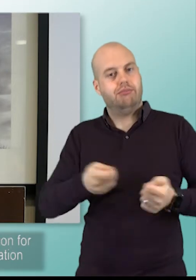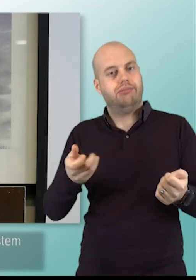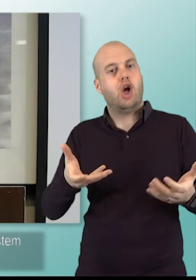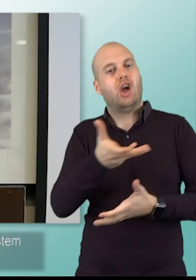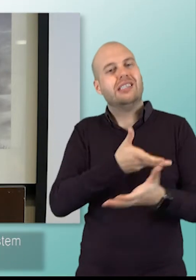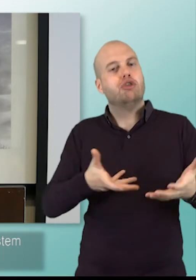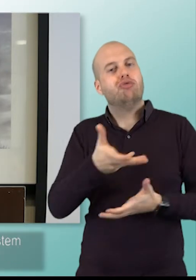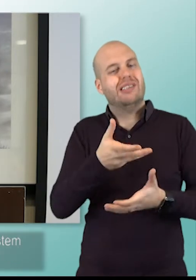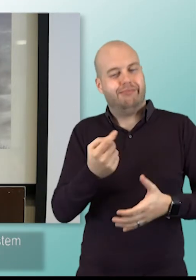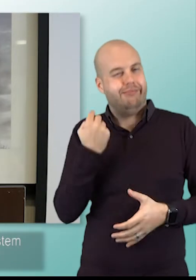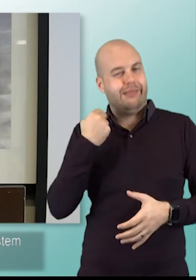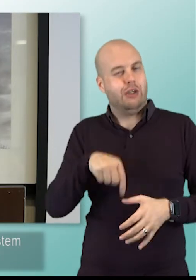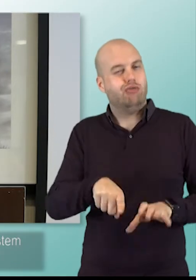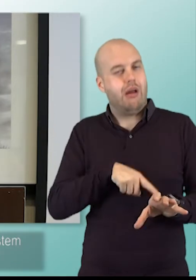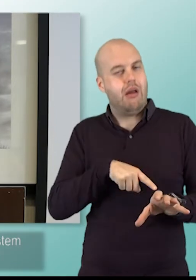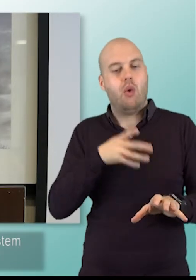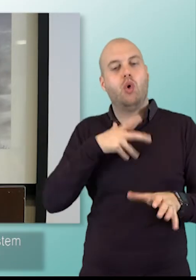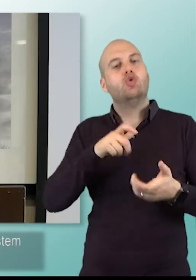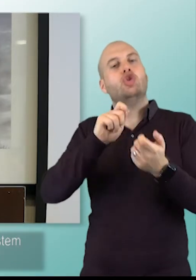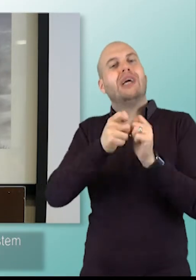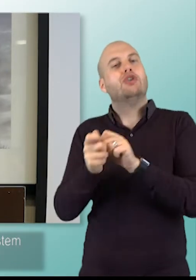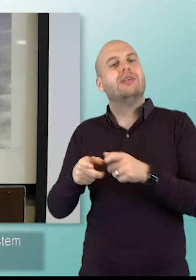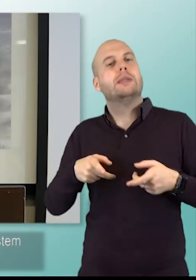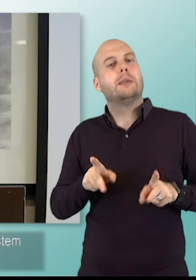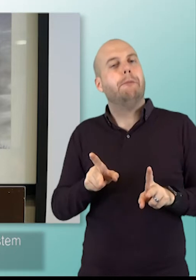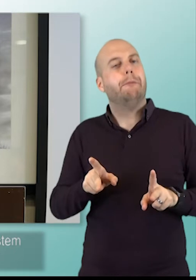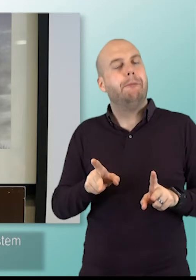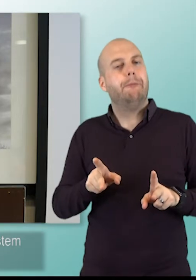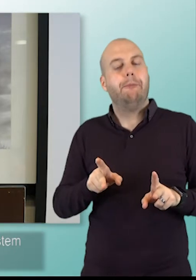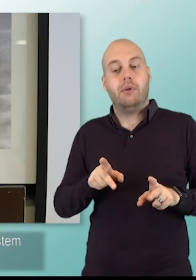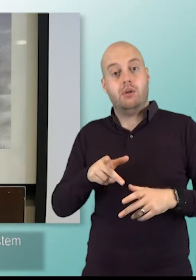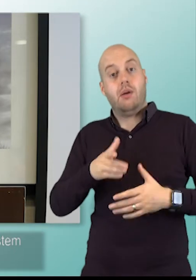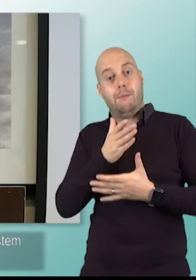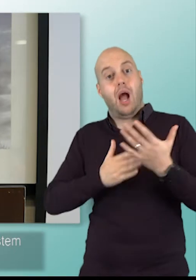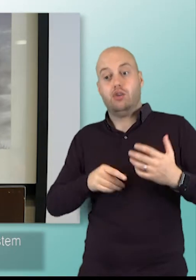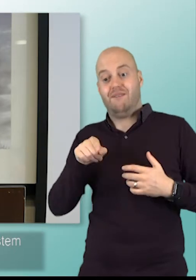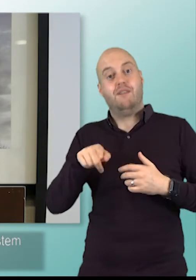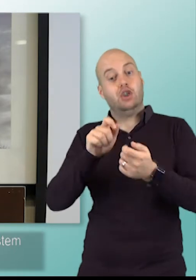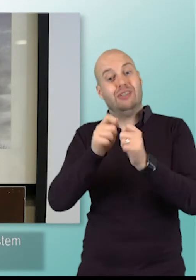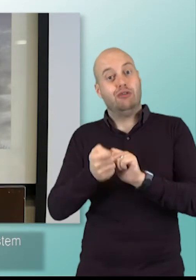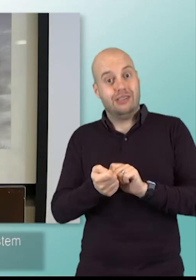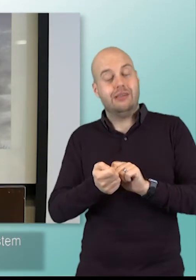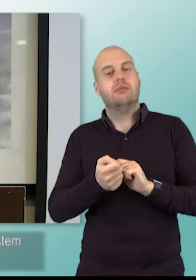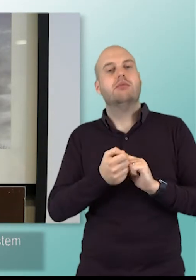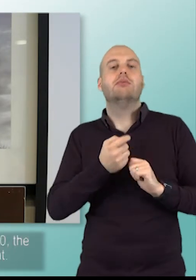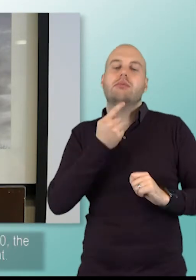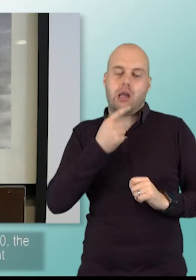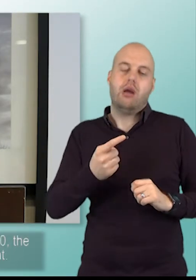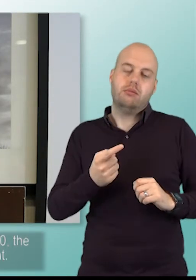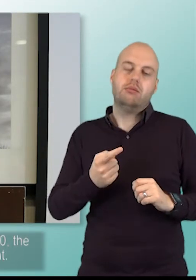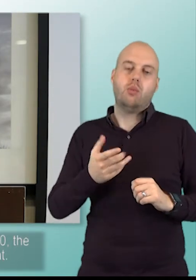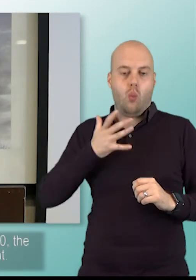consultation earlier in the year about making changes to the system. And part of those changes are that come